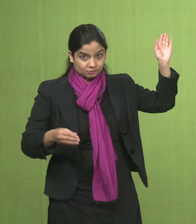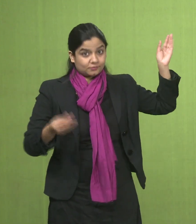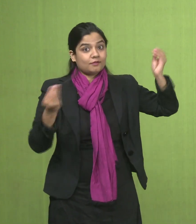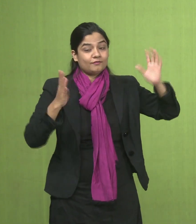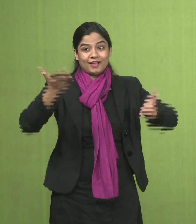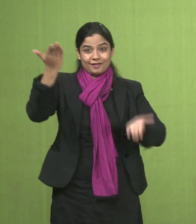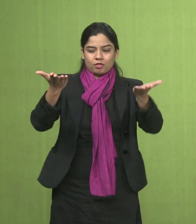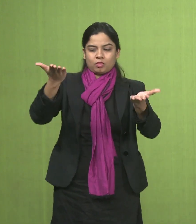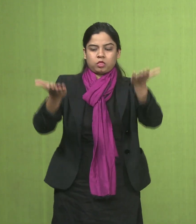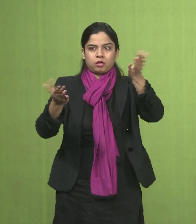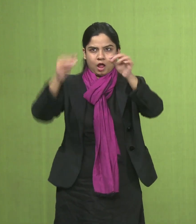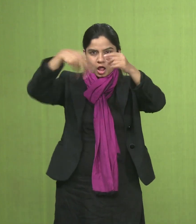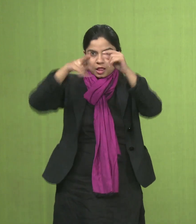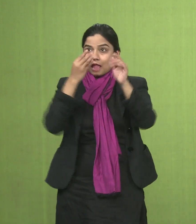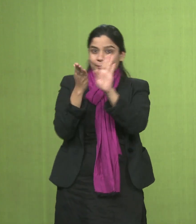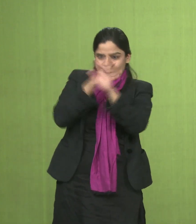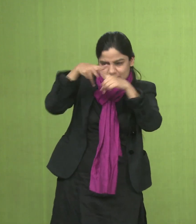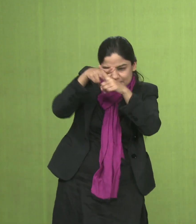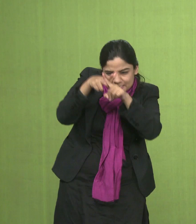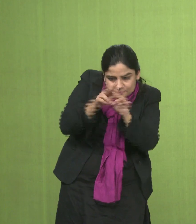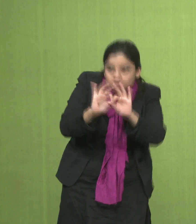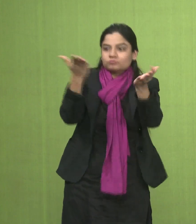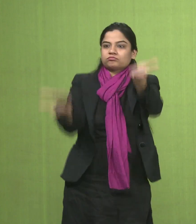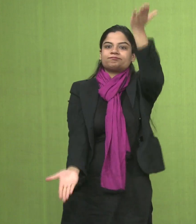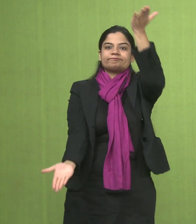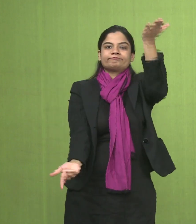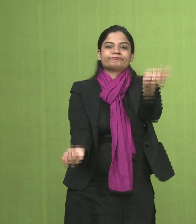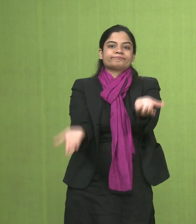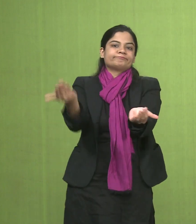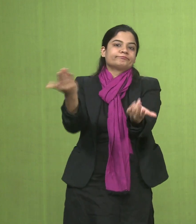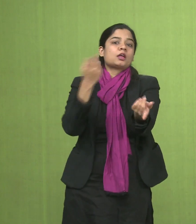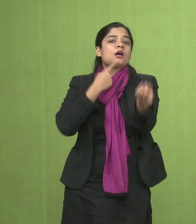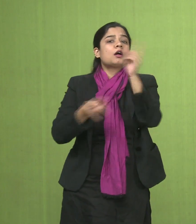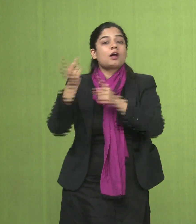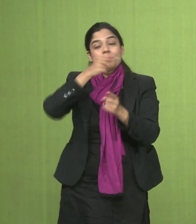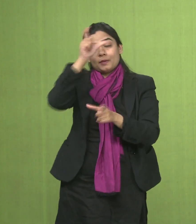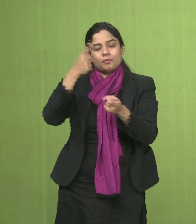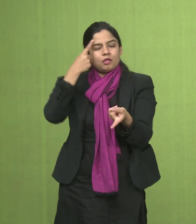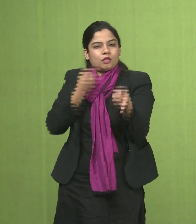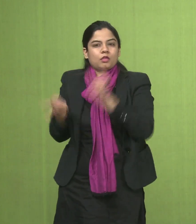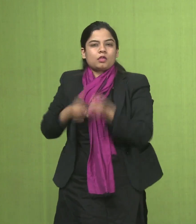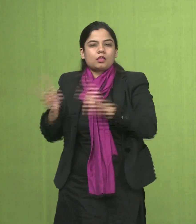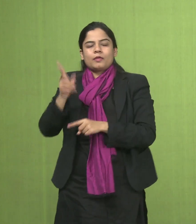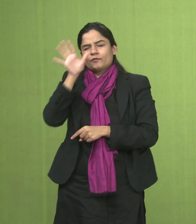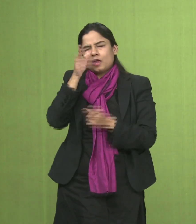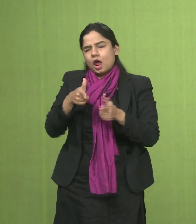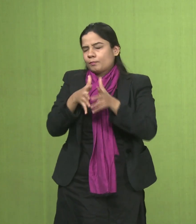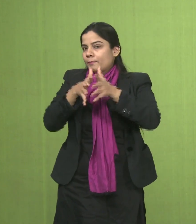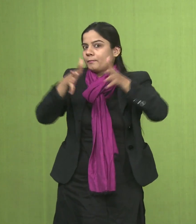the things that we have paid for because their weights are defective, and they will show a wronger balancing scale. So people do have a